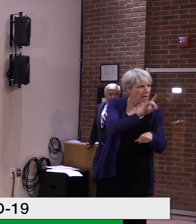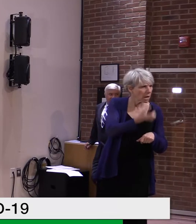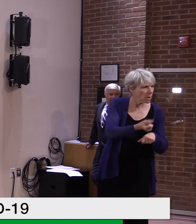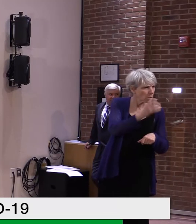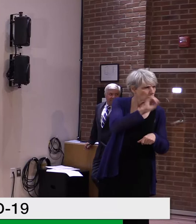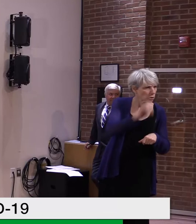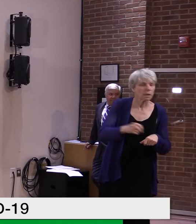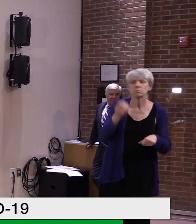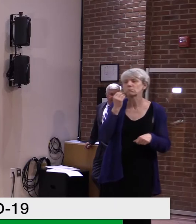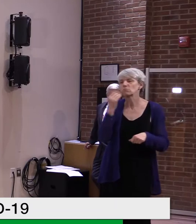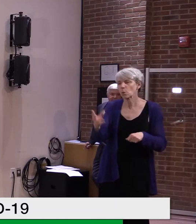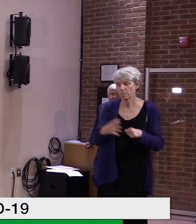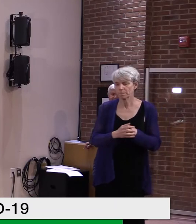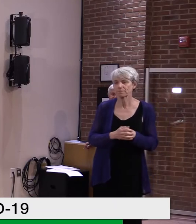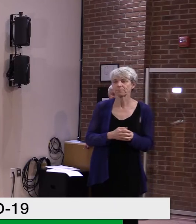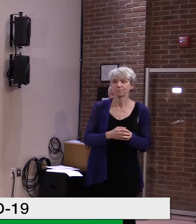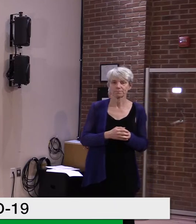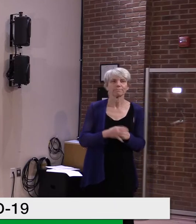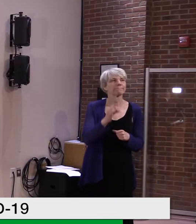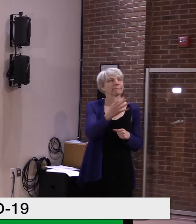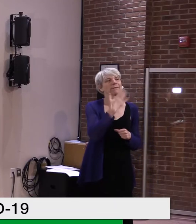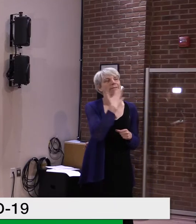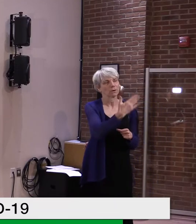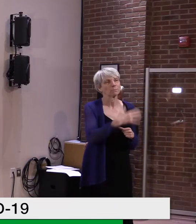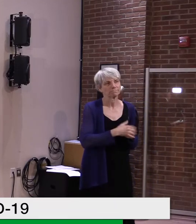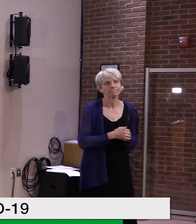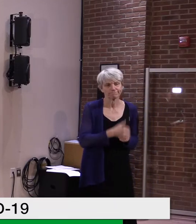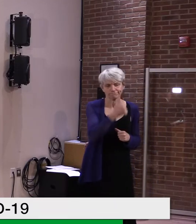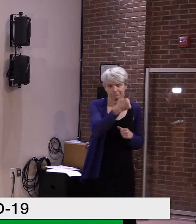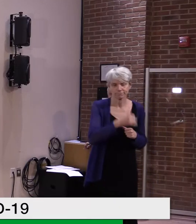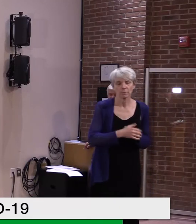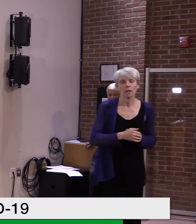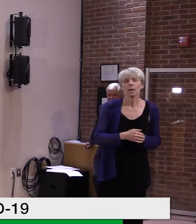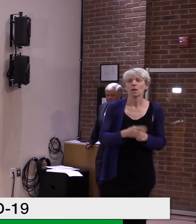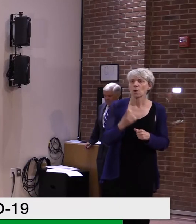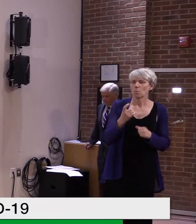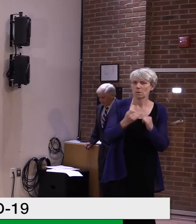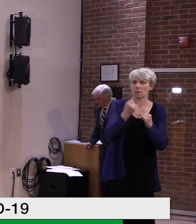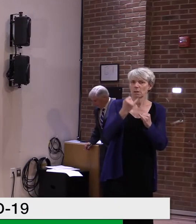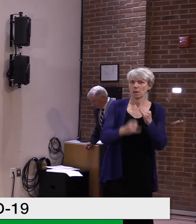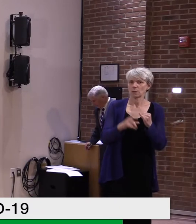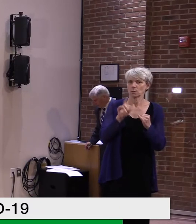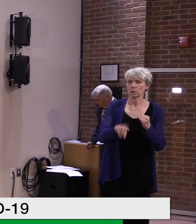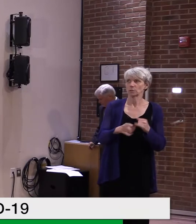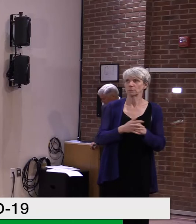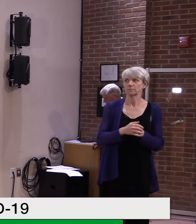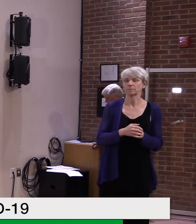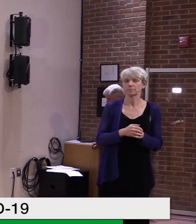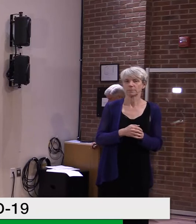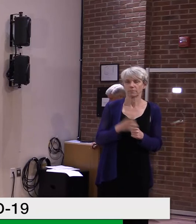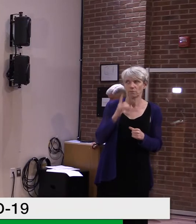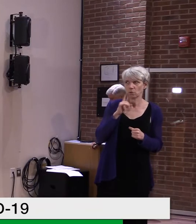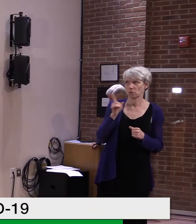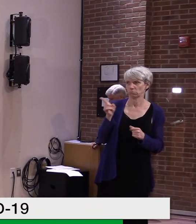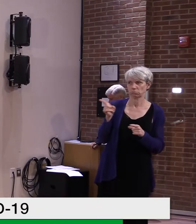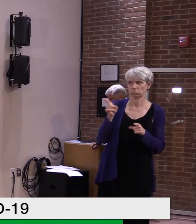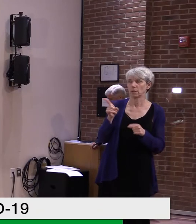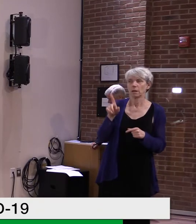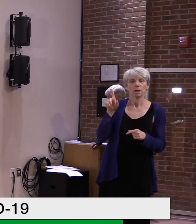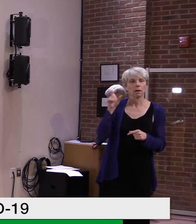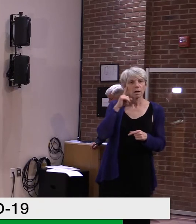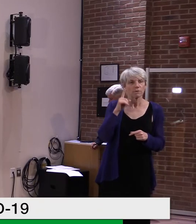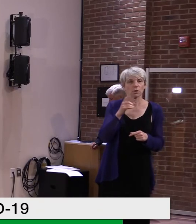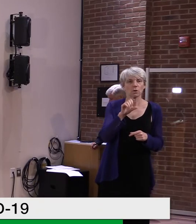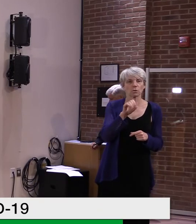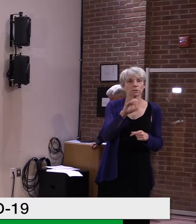get a number and get that back to you, Greg. Okay, I would appreciate that. One last question, perhaps for the governor, perhaps for Secretary French,